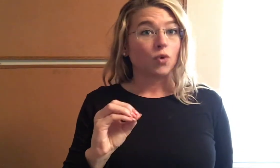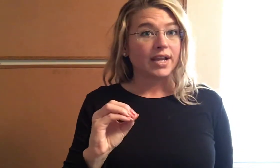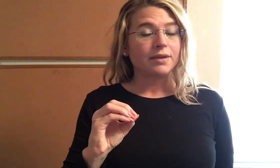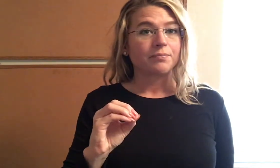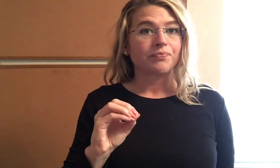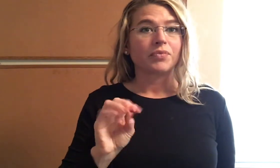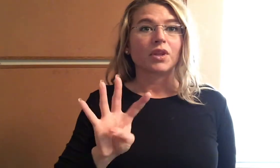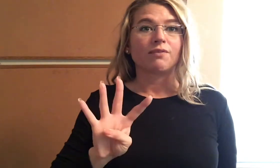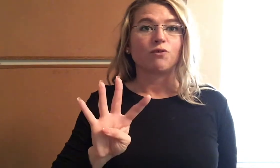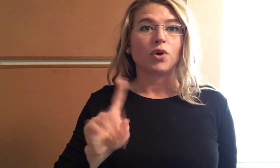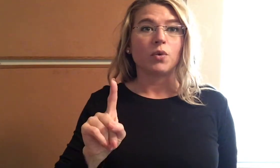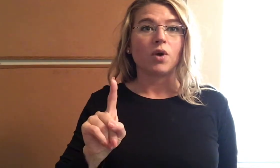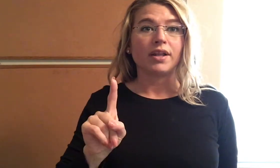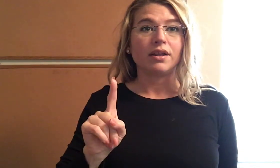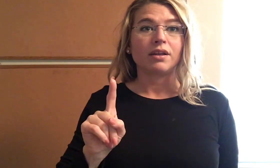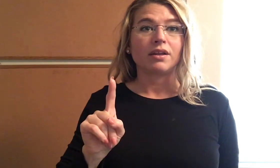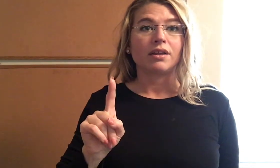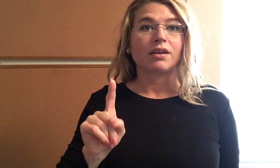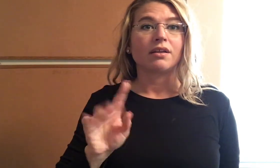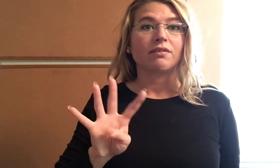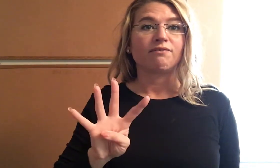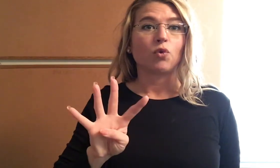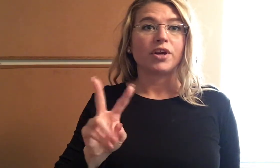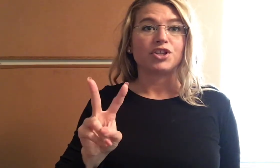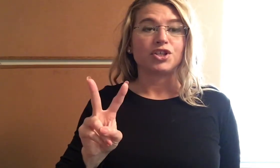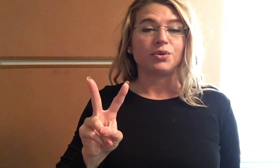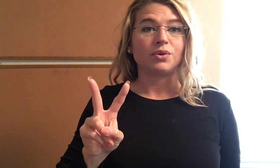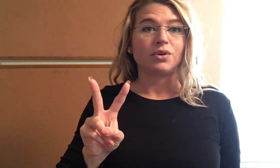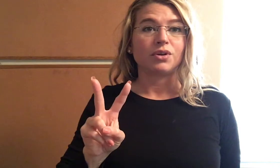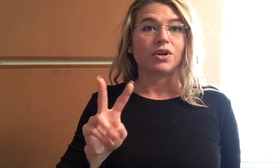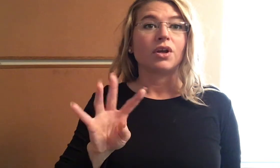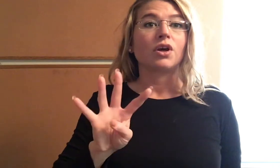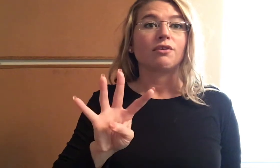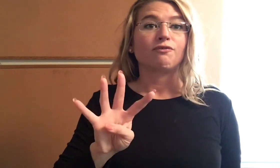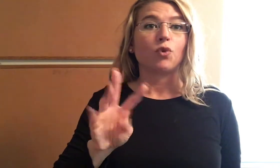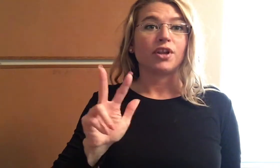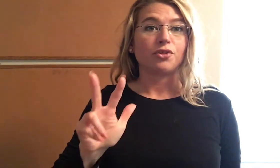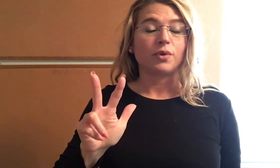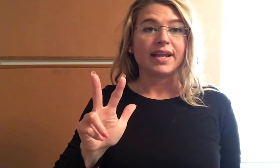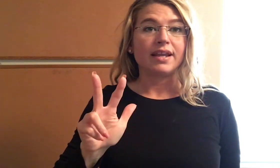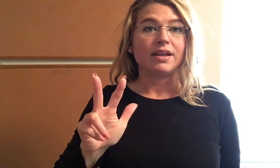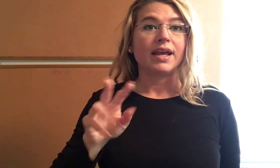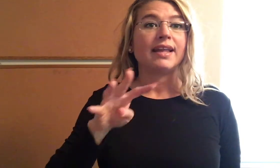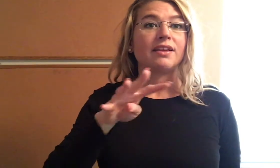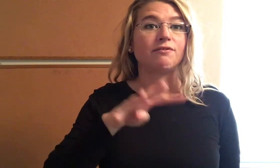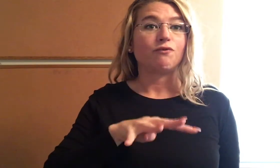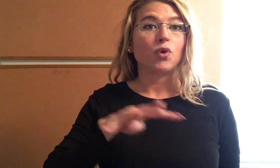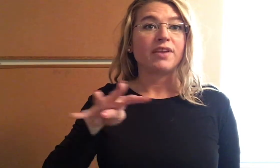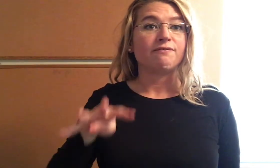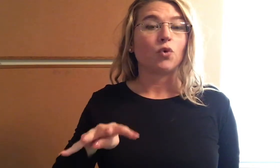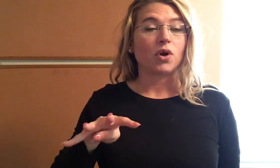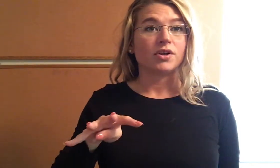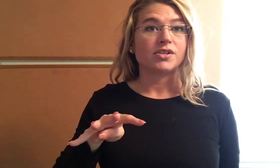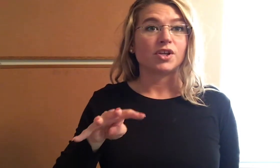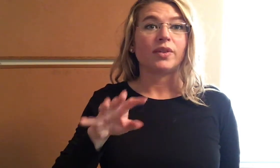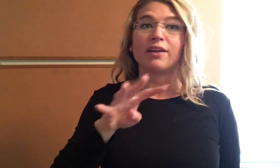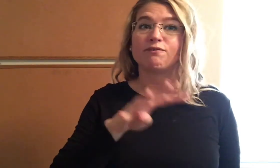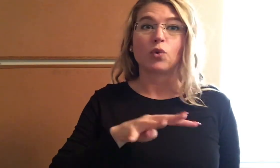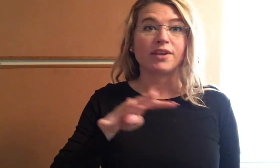40, 41, 42, 43, and then 44. So like